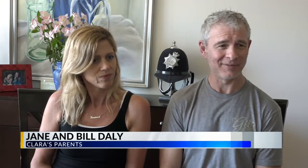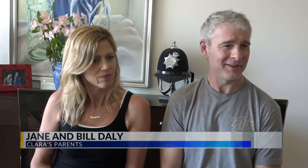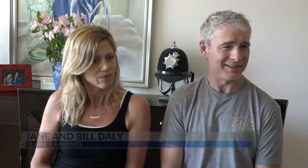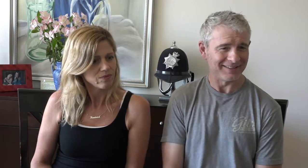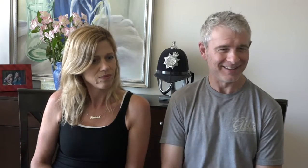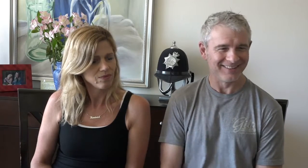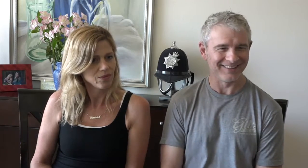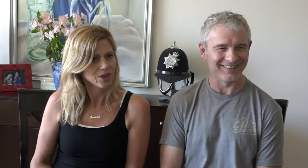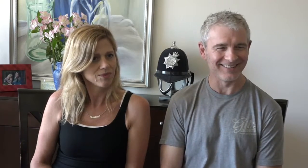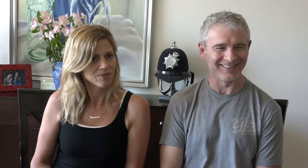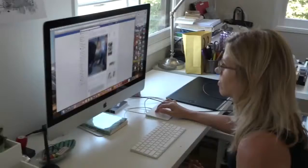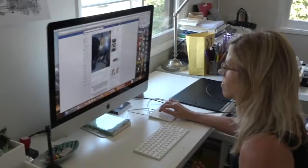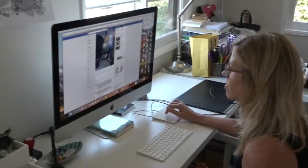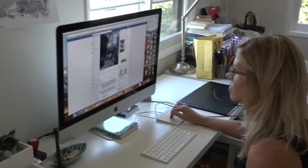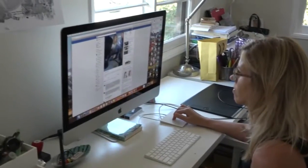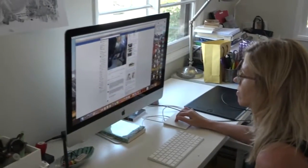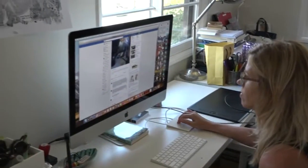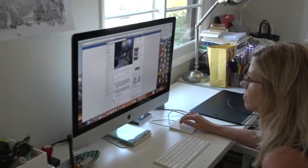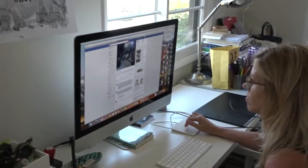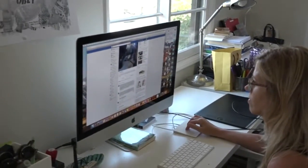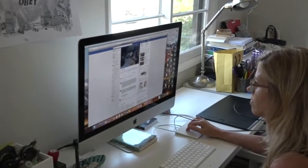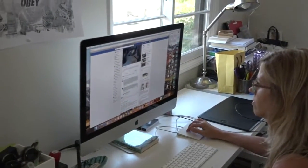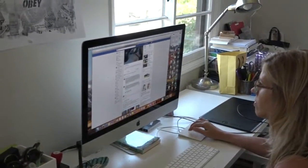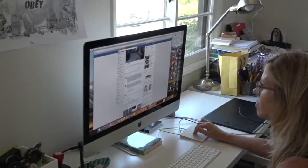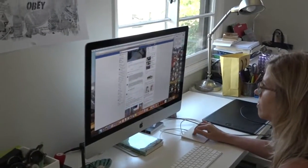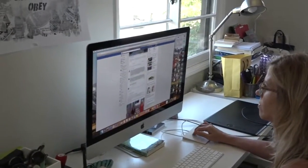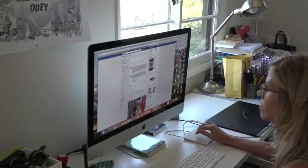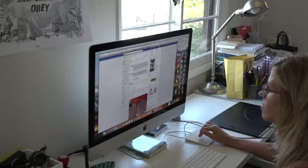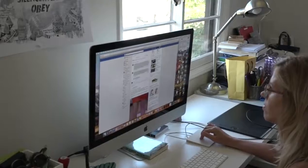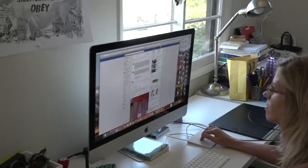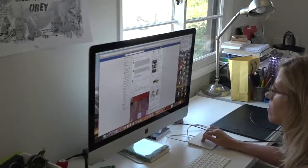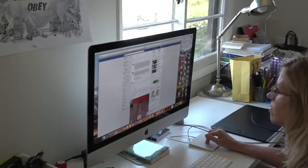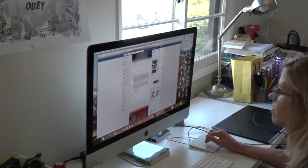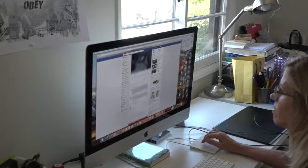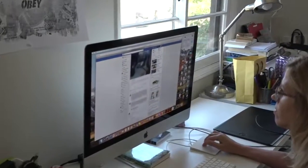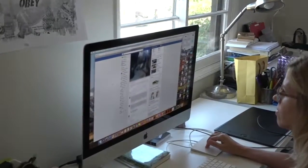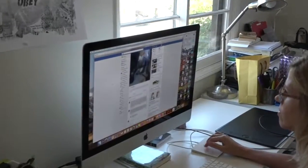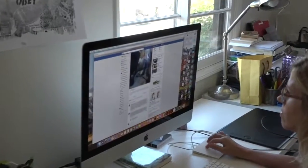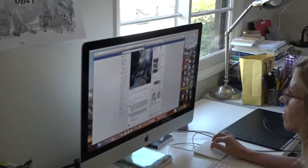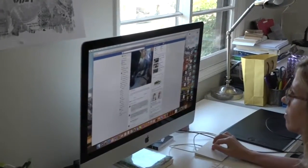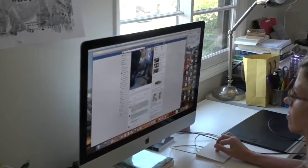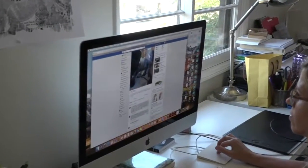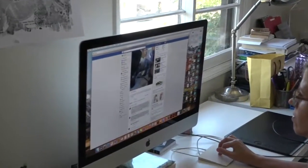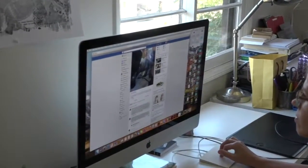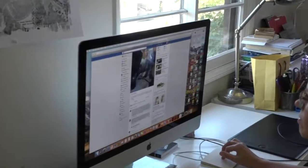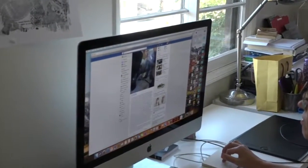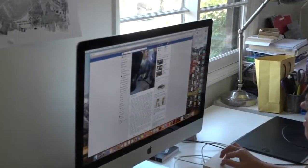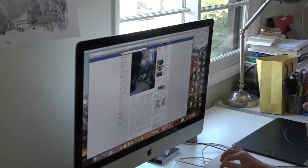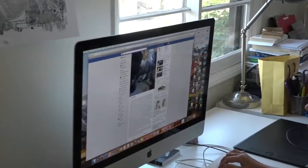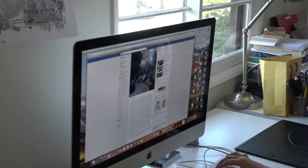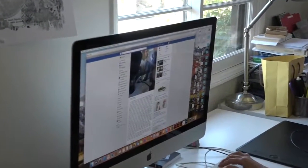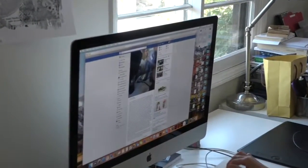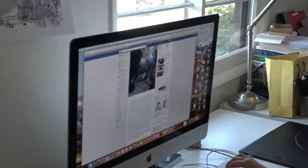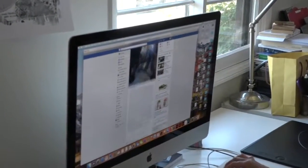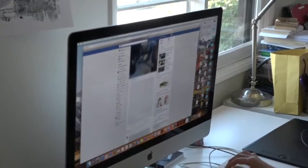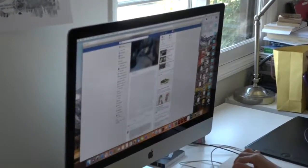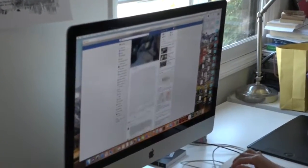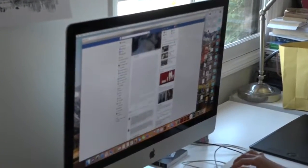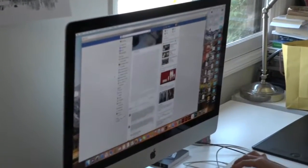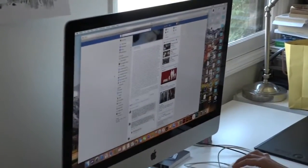infinity? Yeah. Mom was so proud, she posted about Monday's flight on Facebook. I just felt like this was a story that people would want